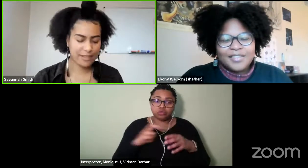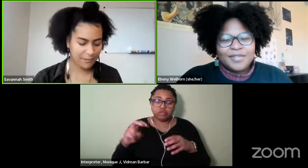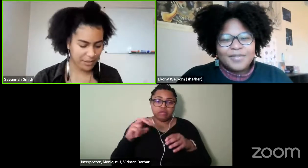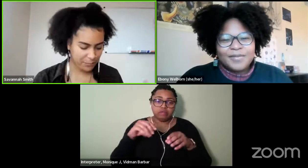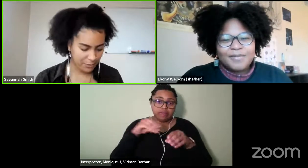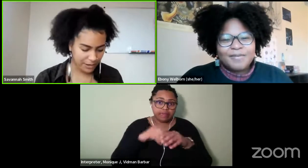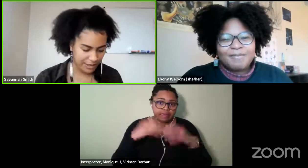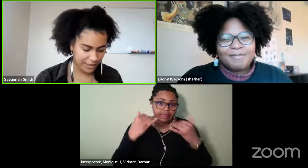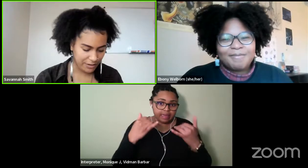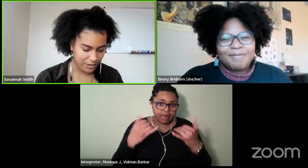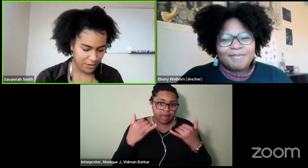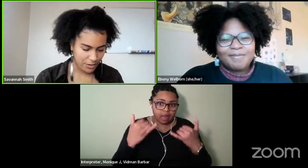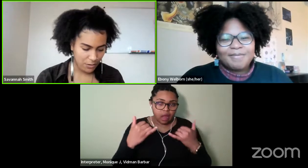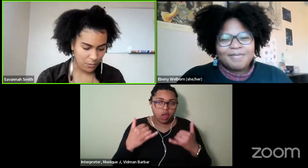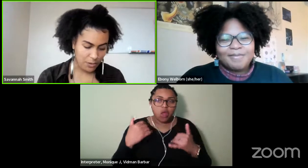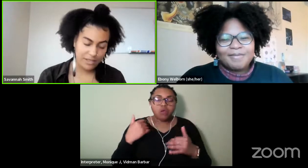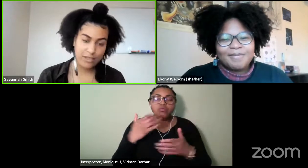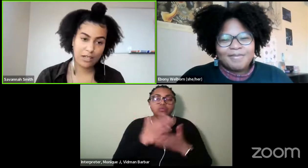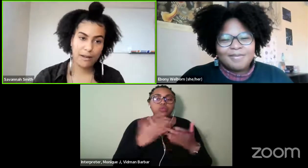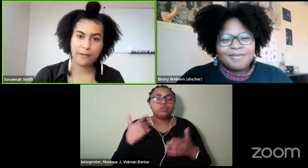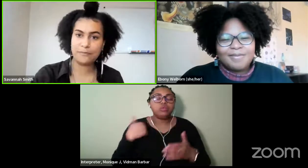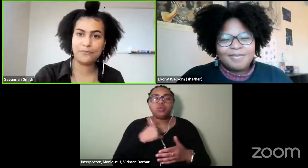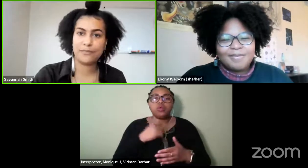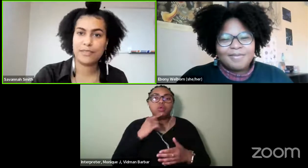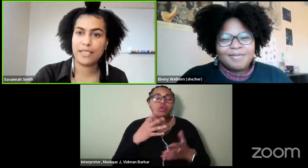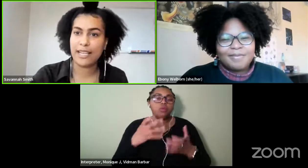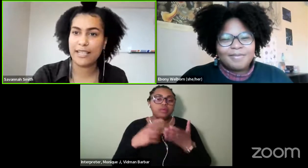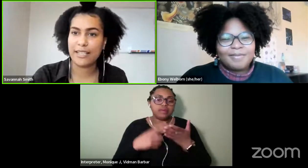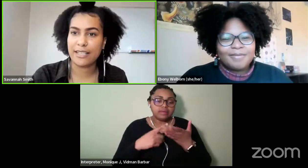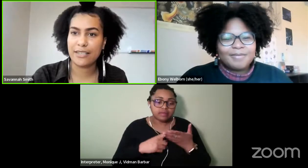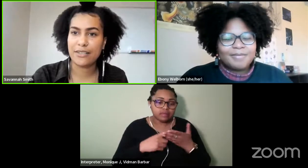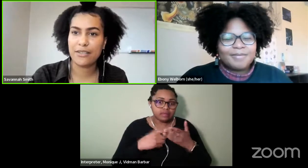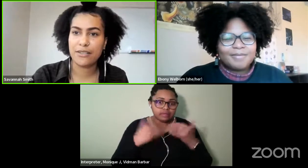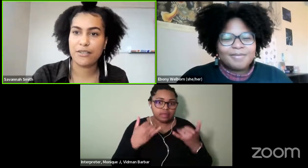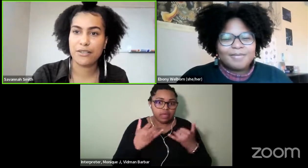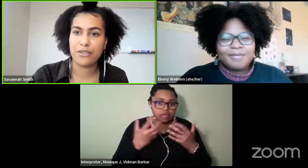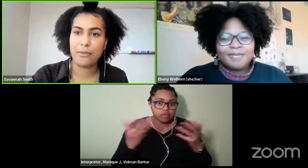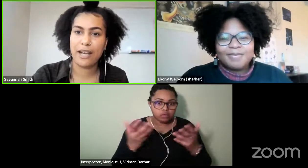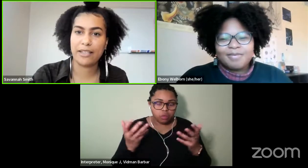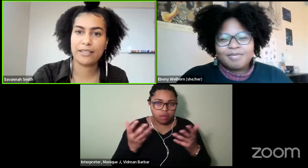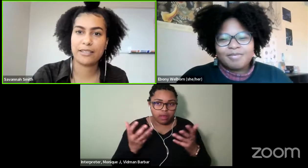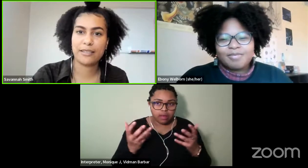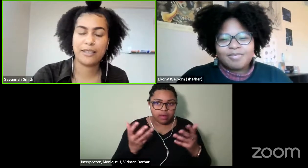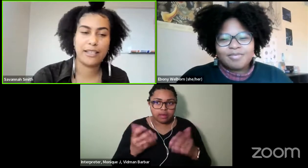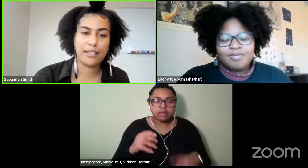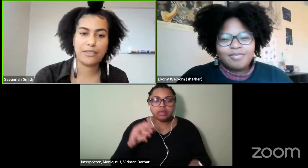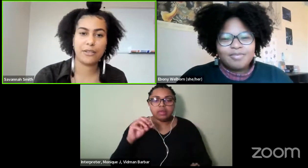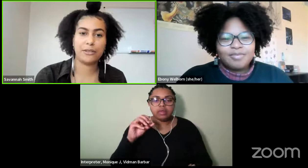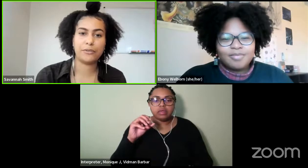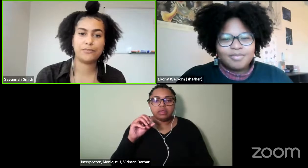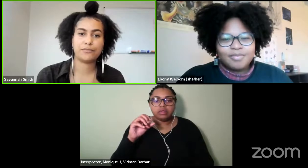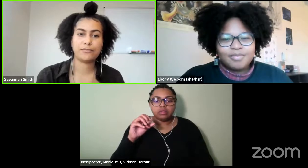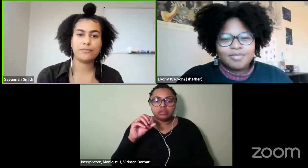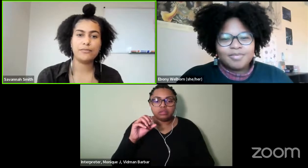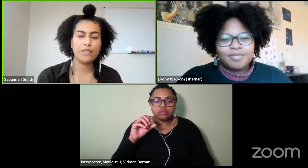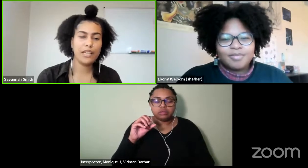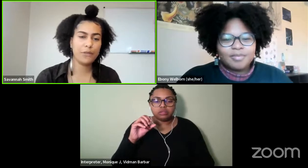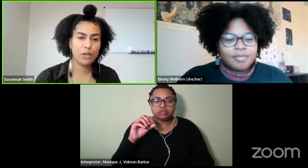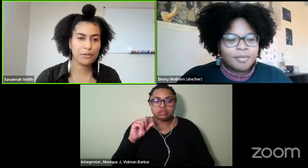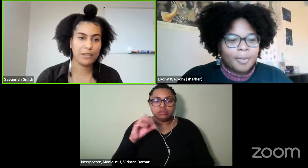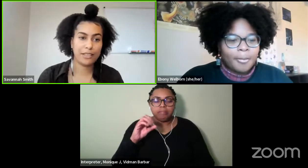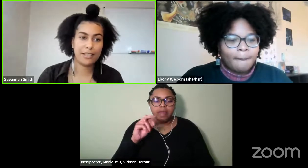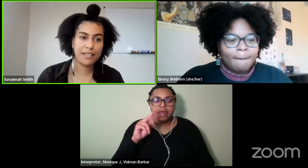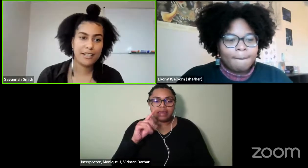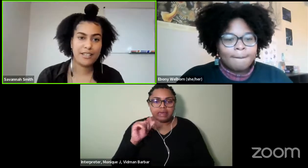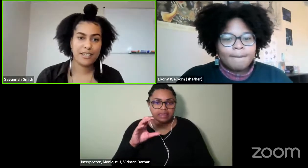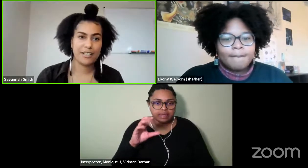and something we really want to talk about today is somatics. And so if